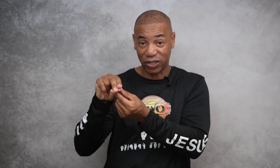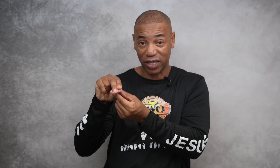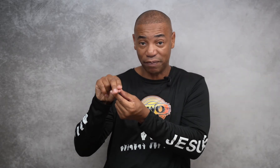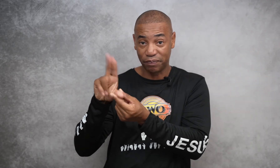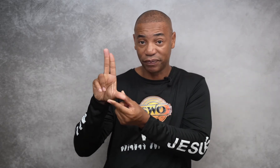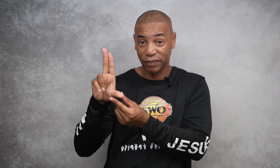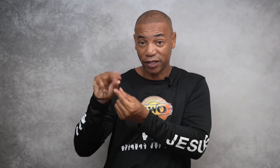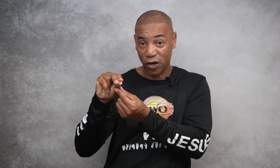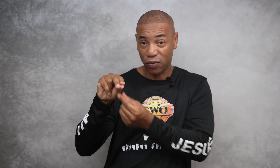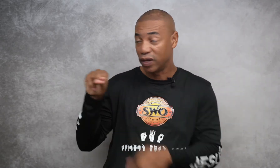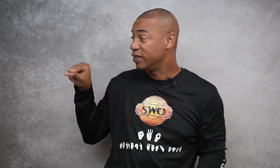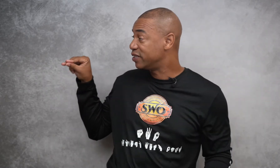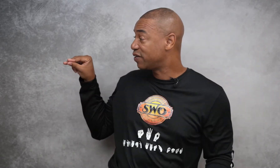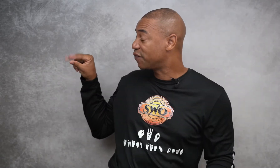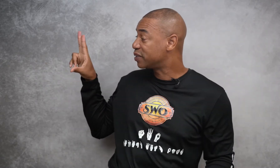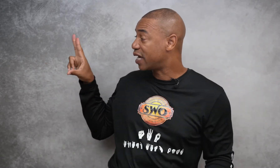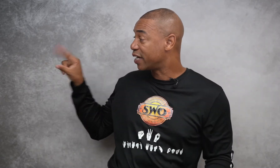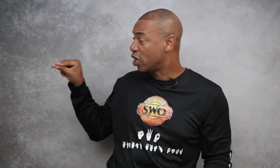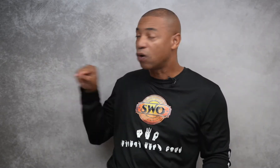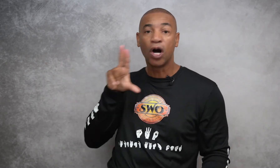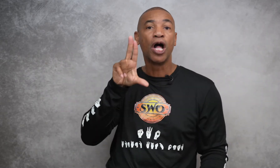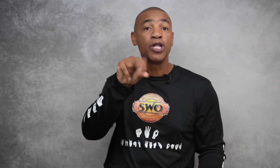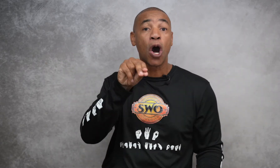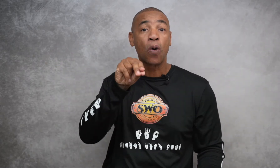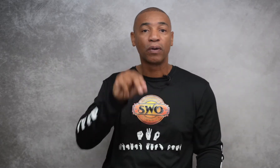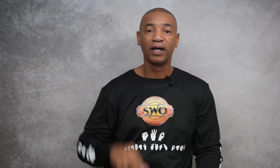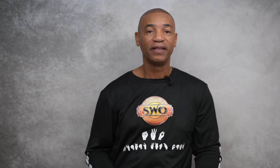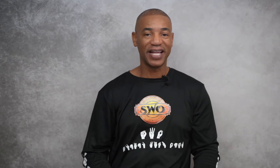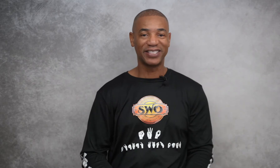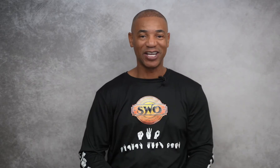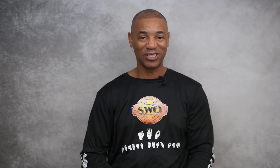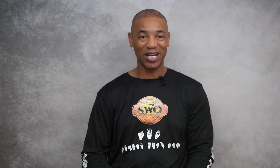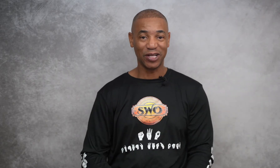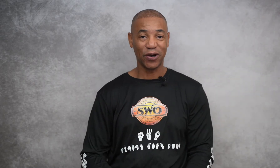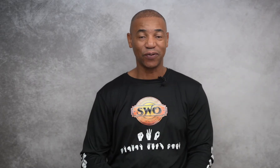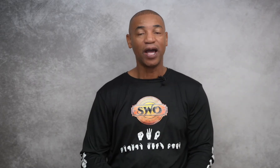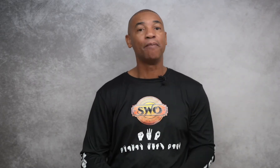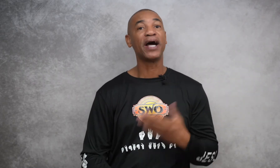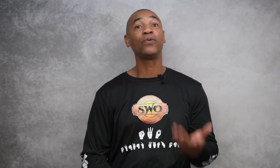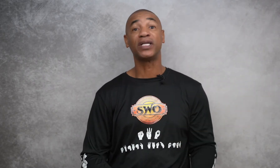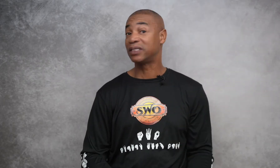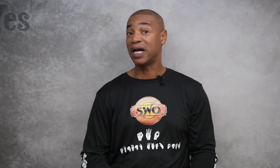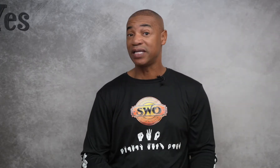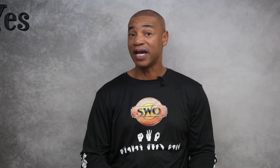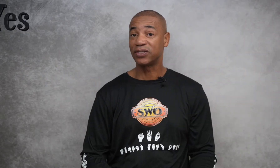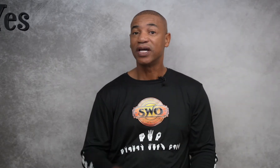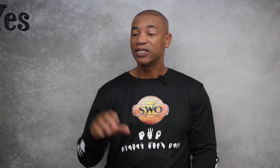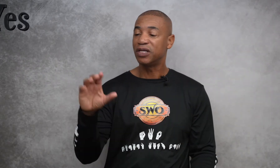thumb. This is it from the side. That is how you sign no. And by the way, to sign yes, simply